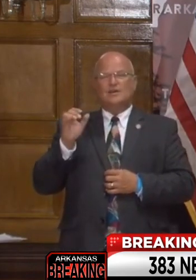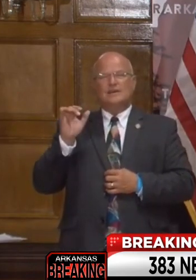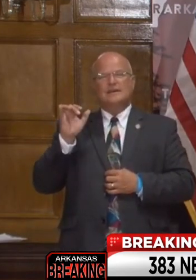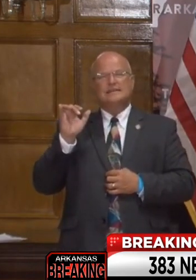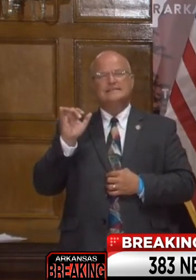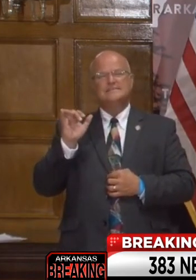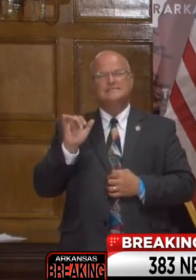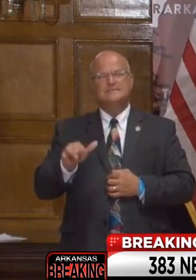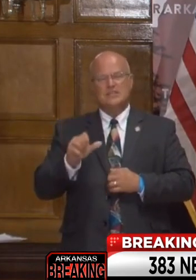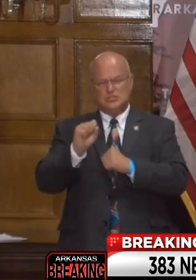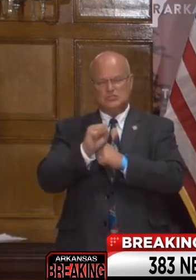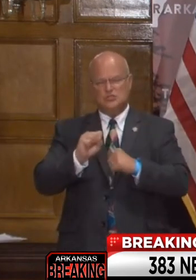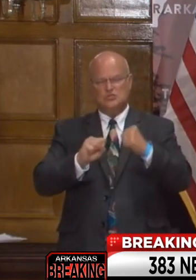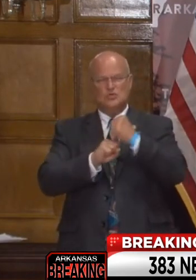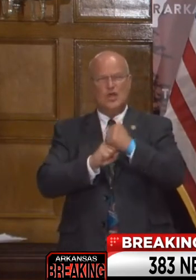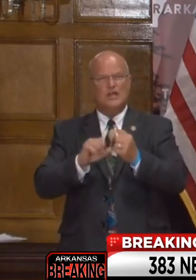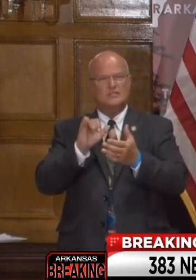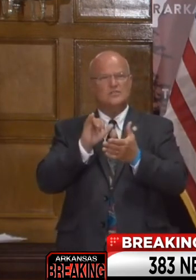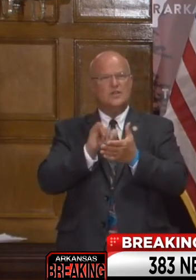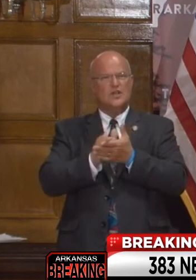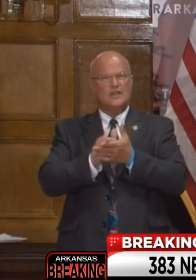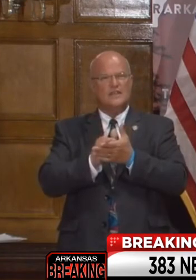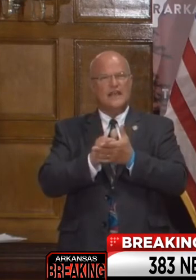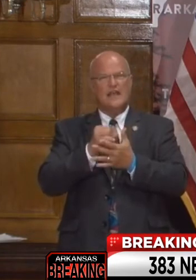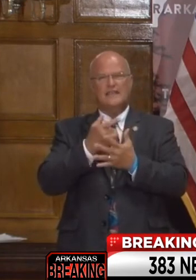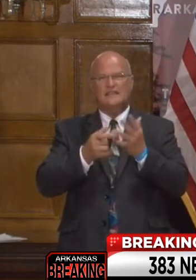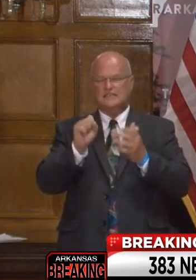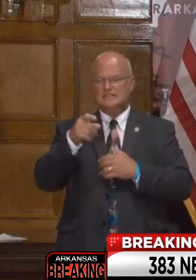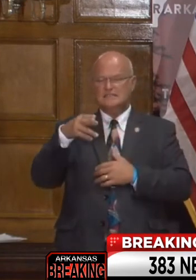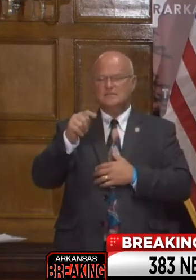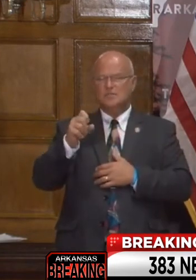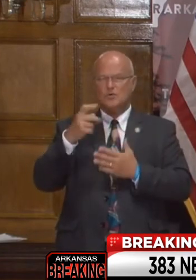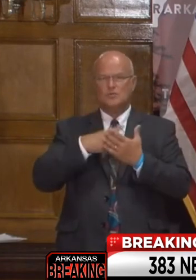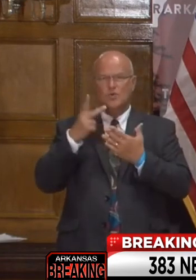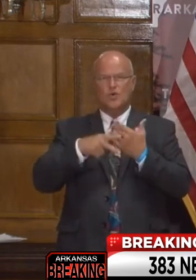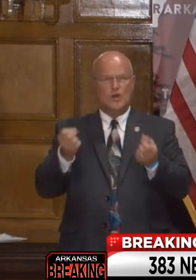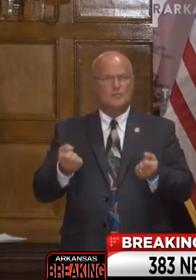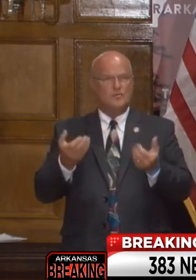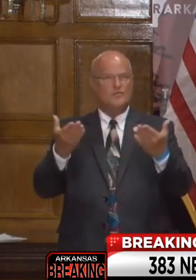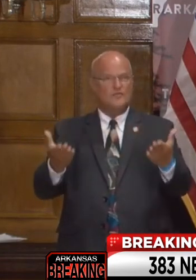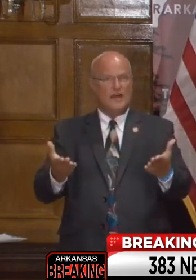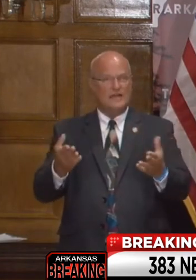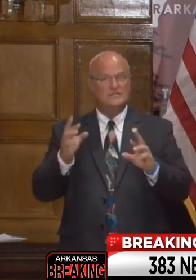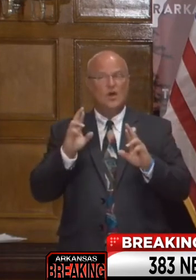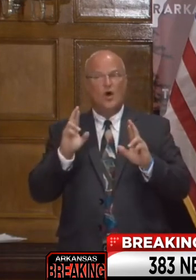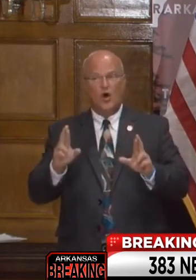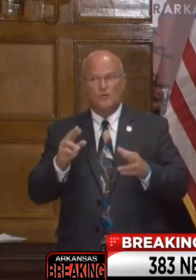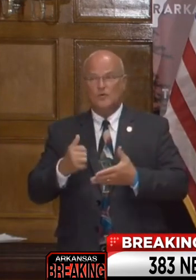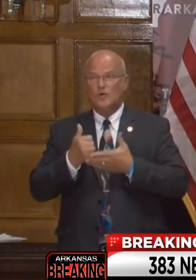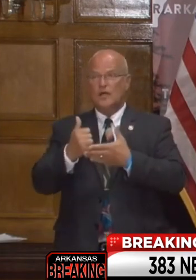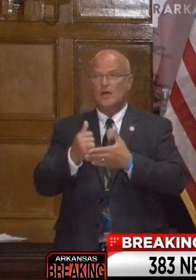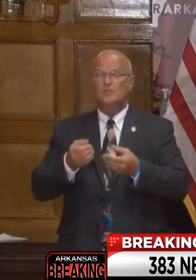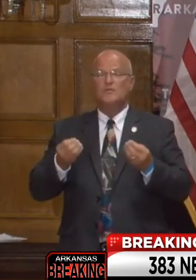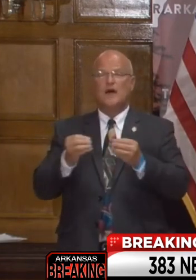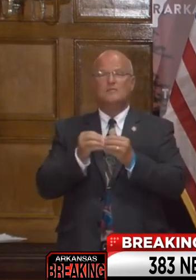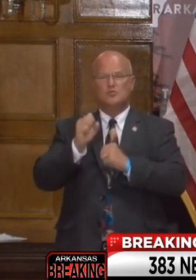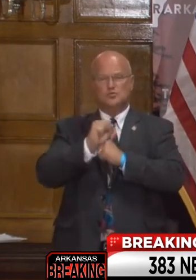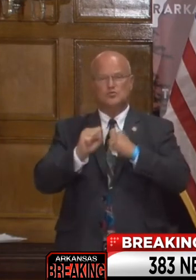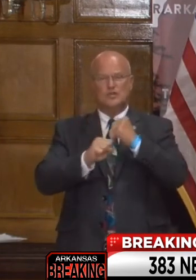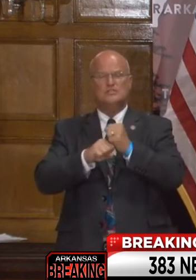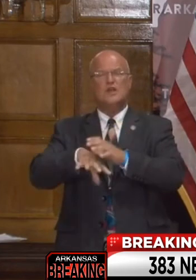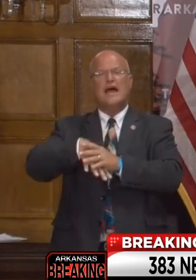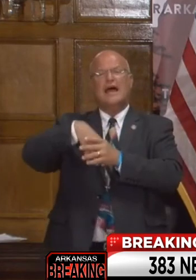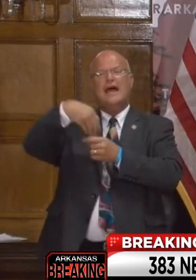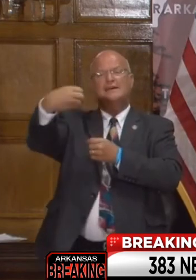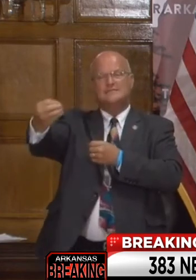the structure that the sports program provides hopefully will help provide more structure